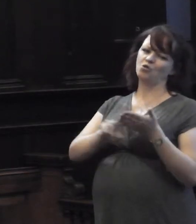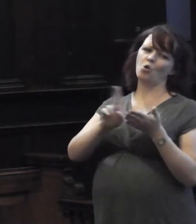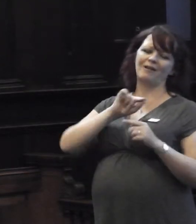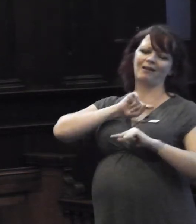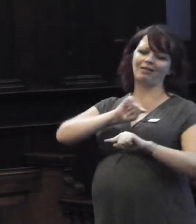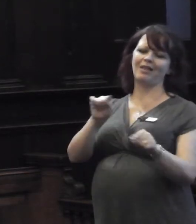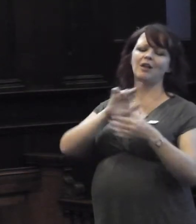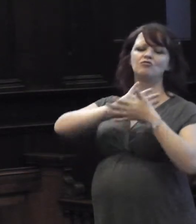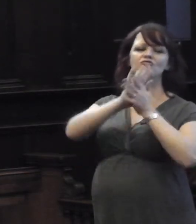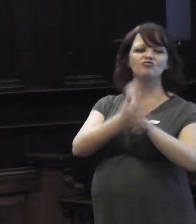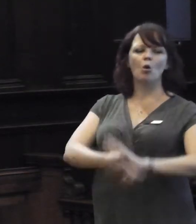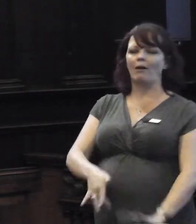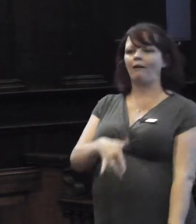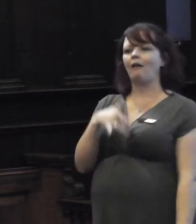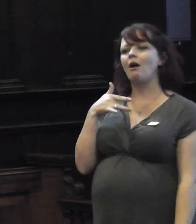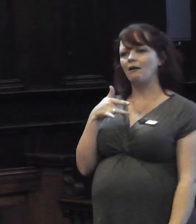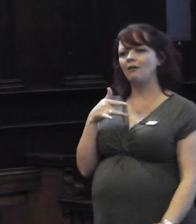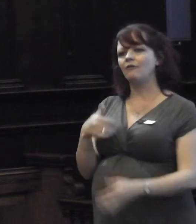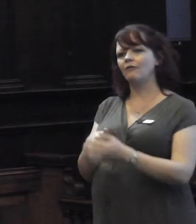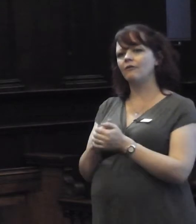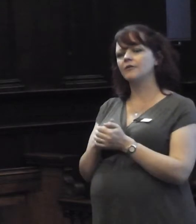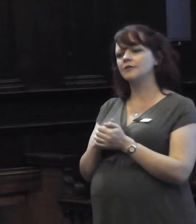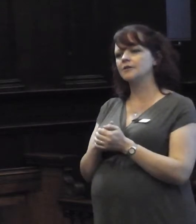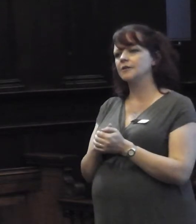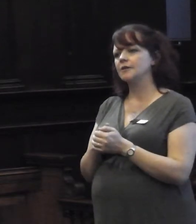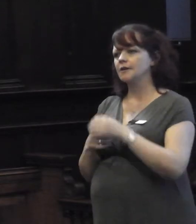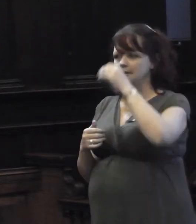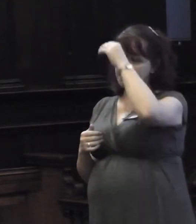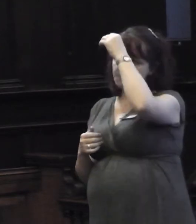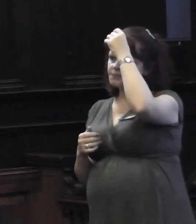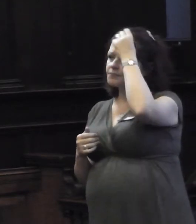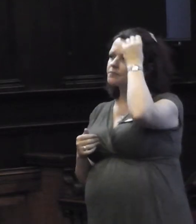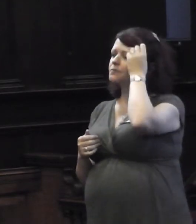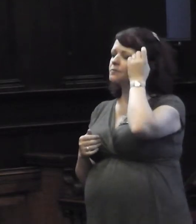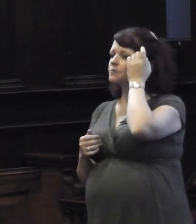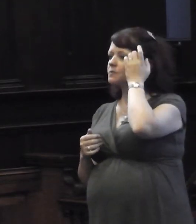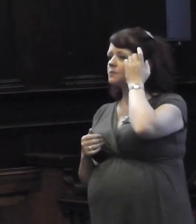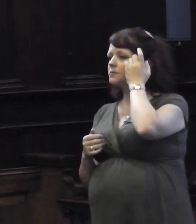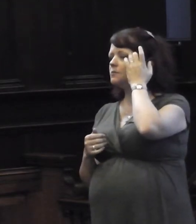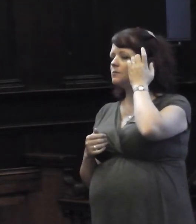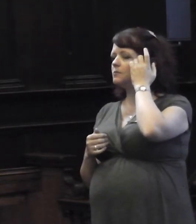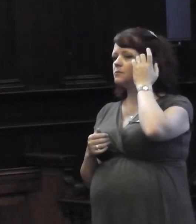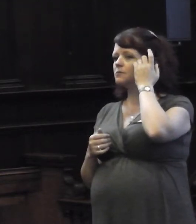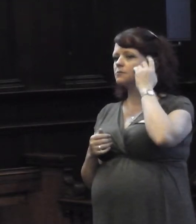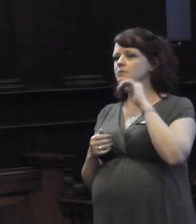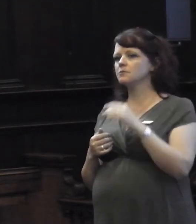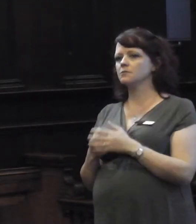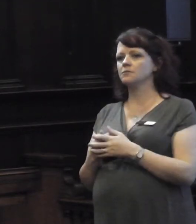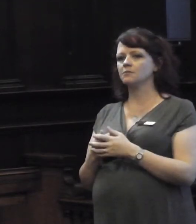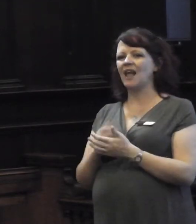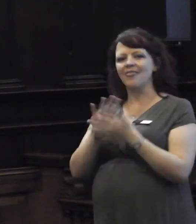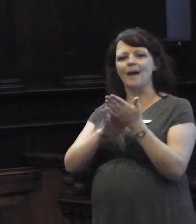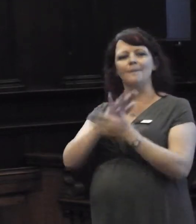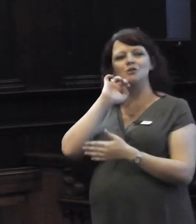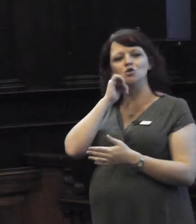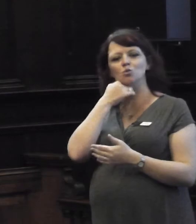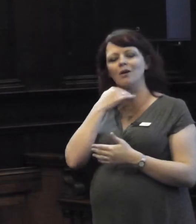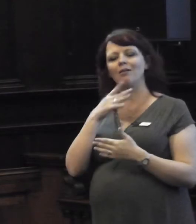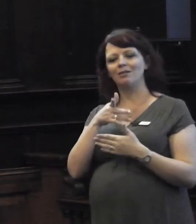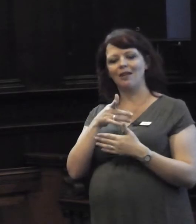those consequences follow from becoming involved in the criminal justice